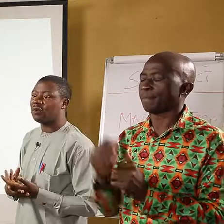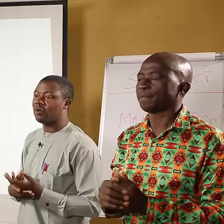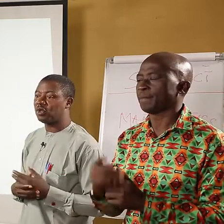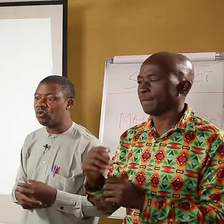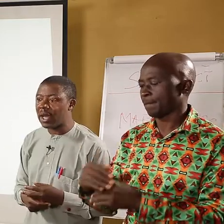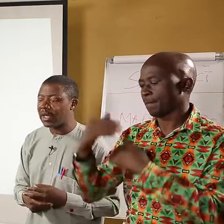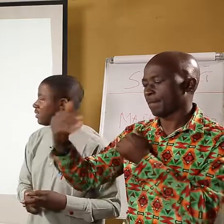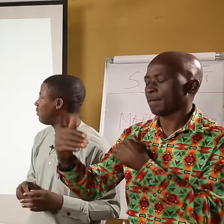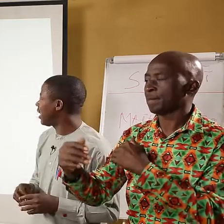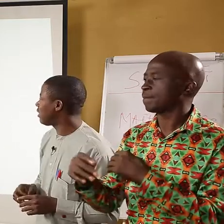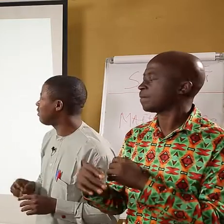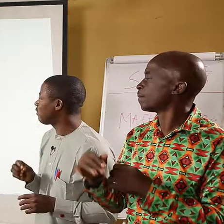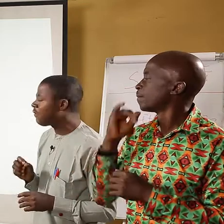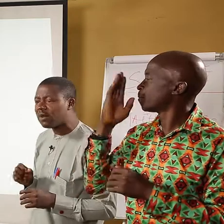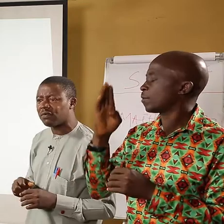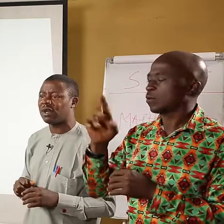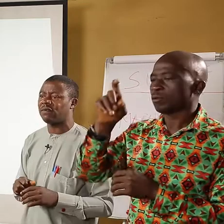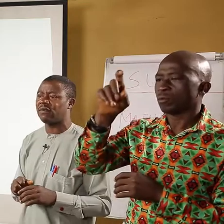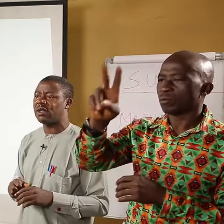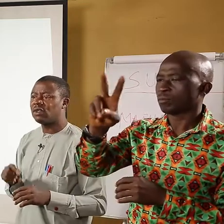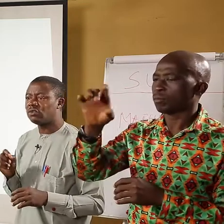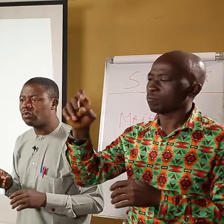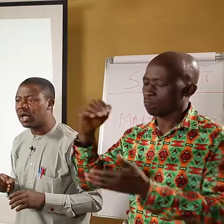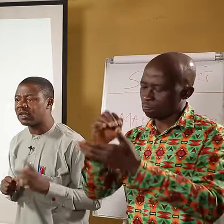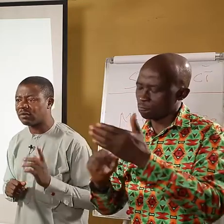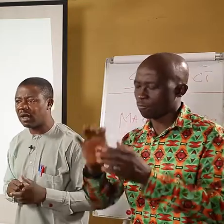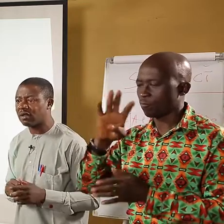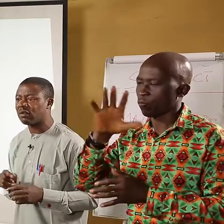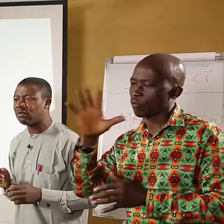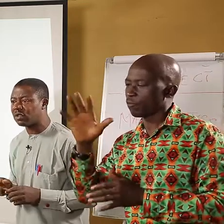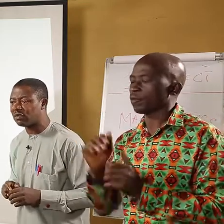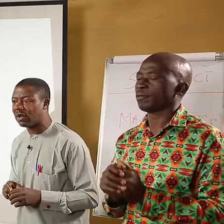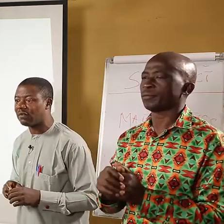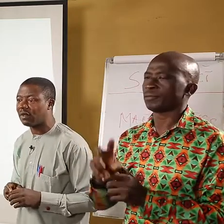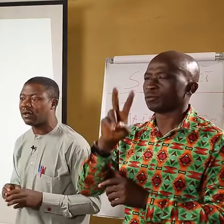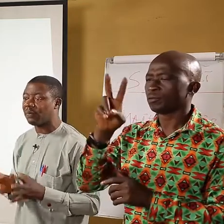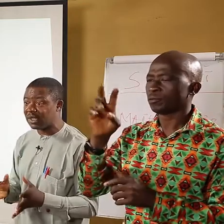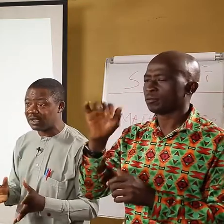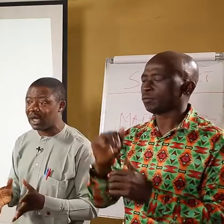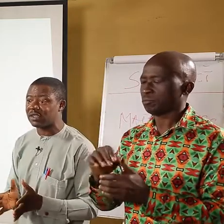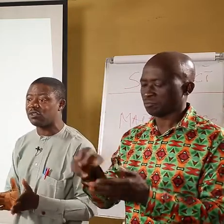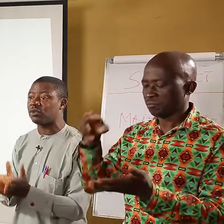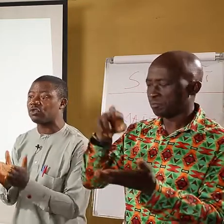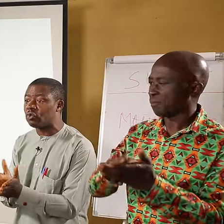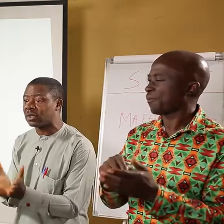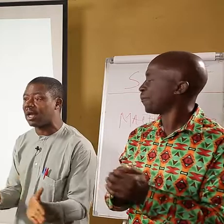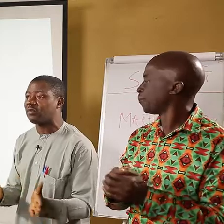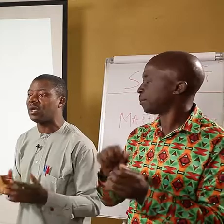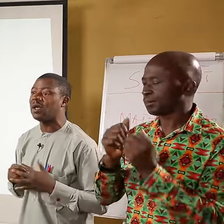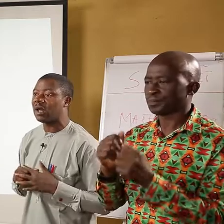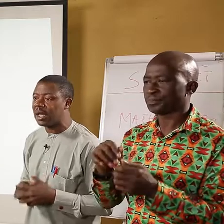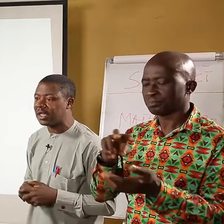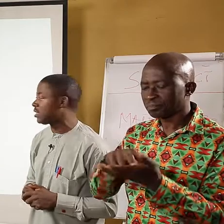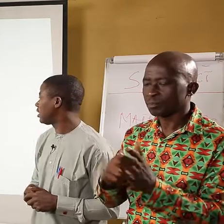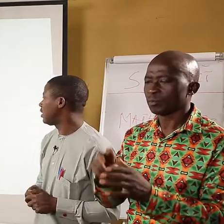angle will be 2x minus 45. 2x minus 45. Replacing x, it will be 2